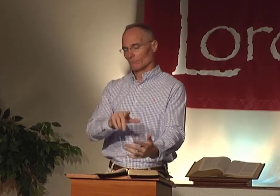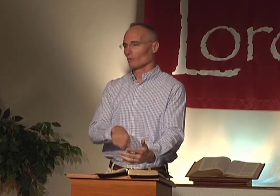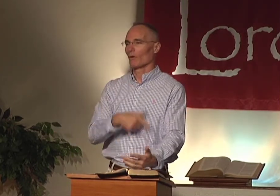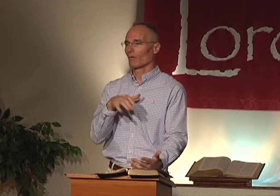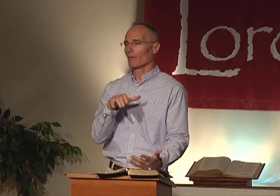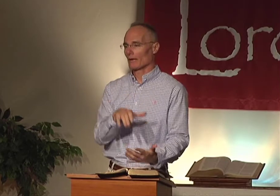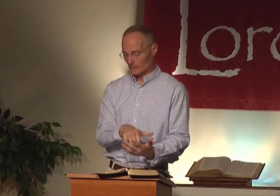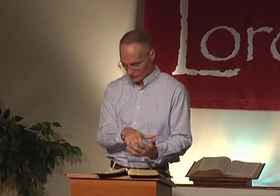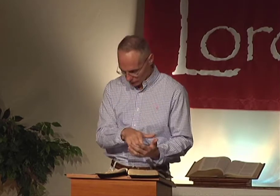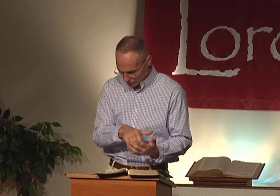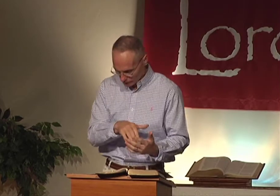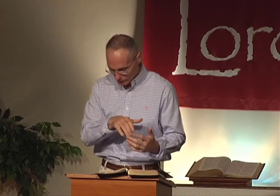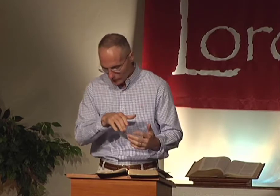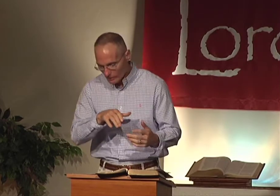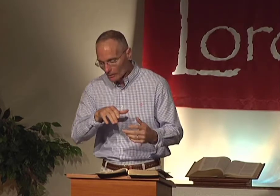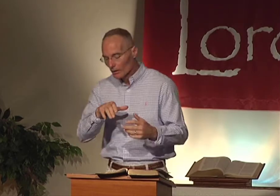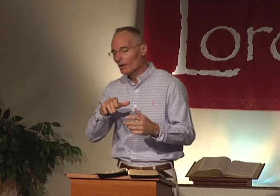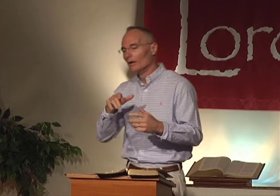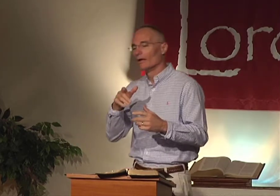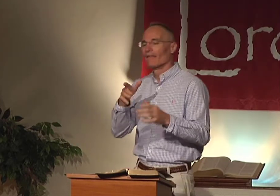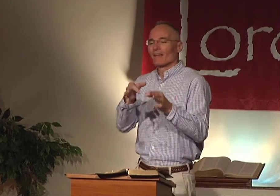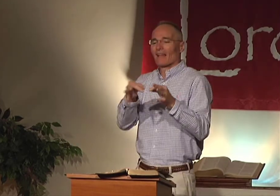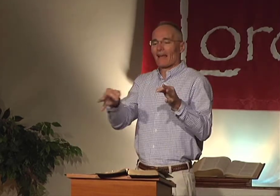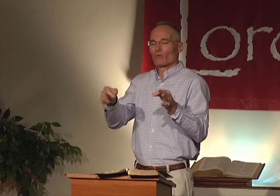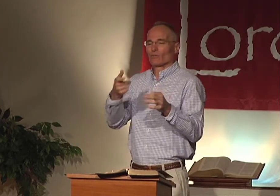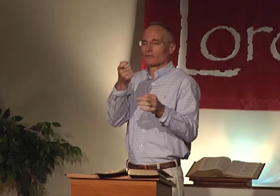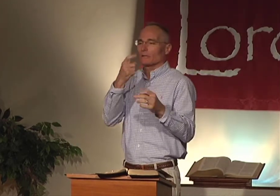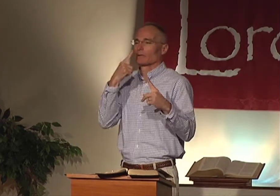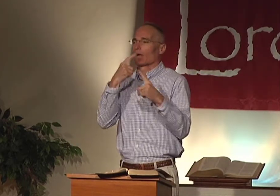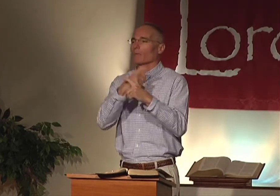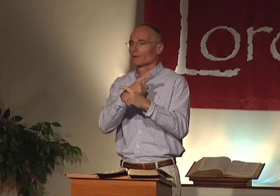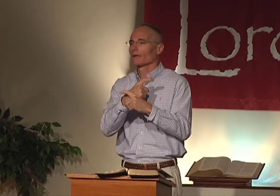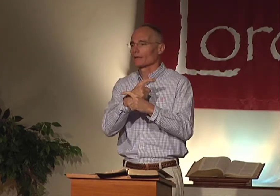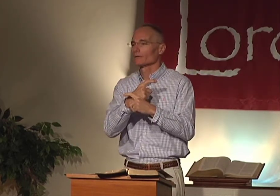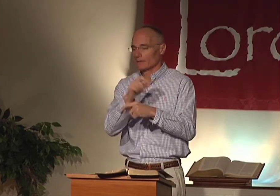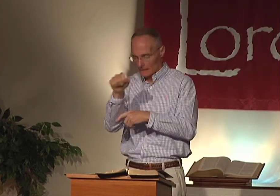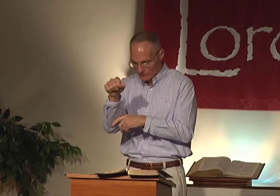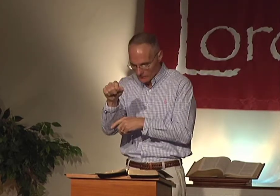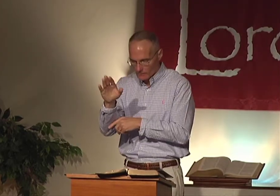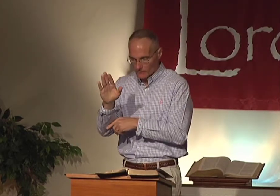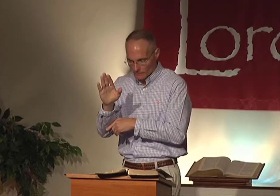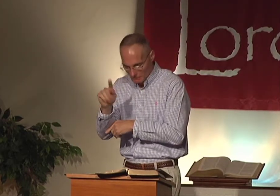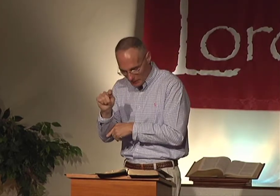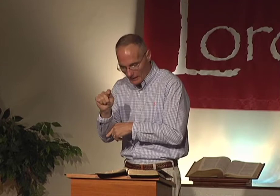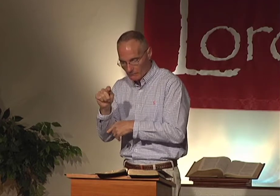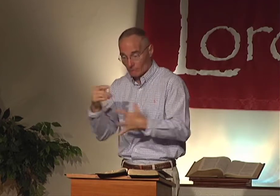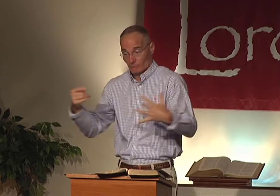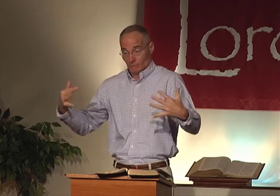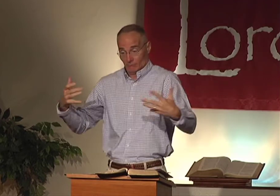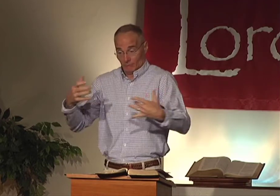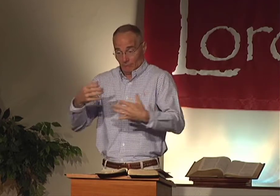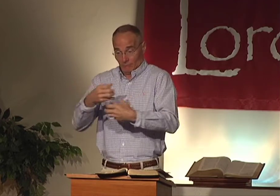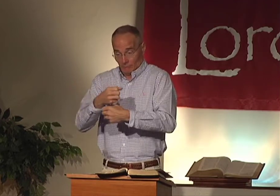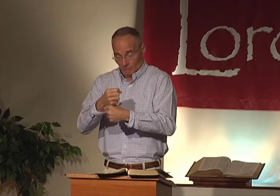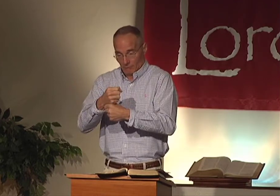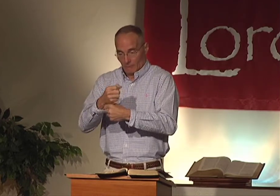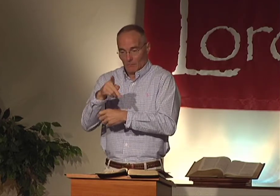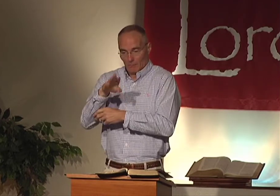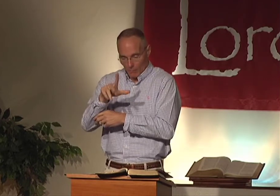And again, it's a long passage in Scripture. And the language is a little bit complicated. But if you sum it all